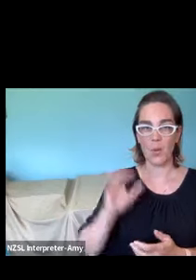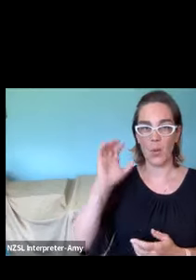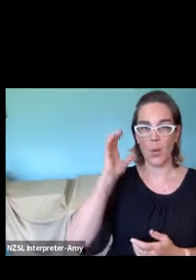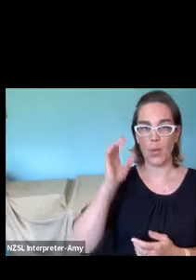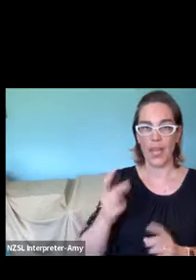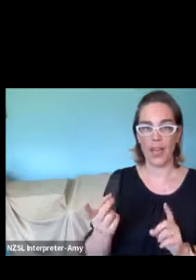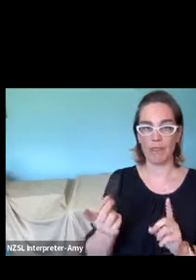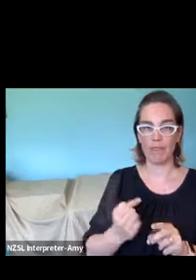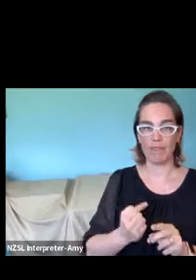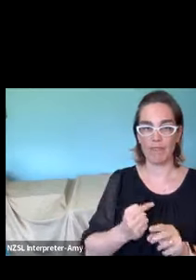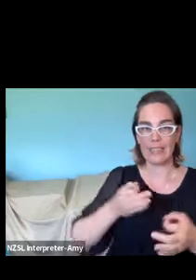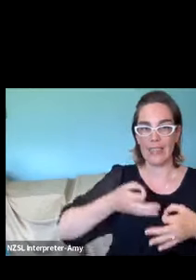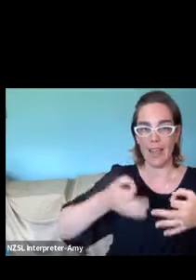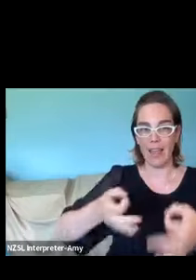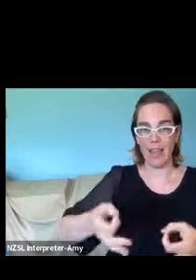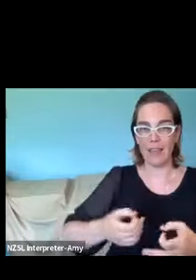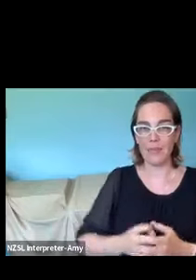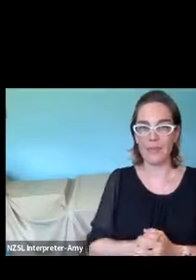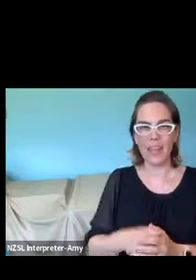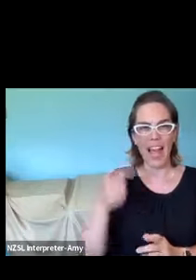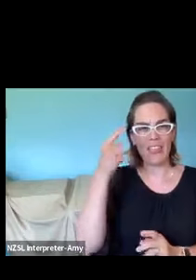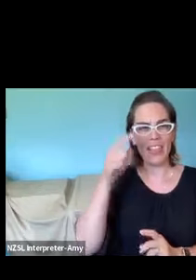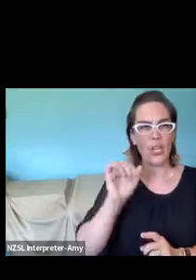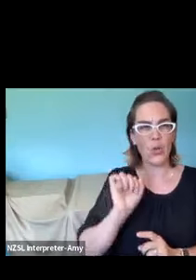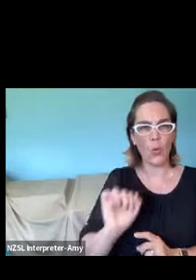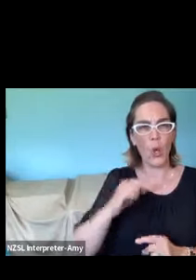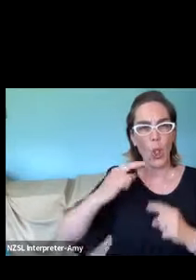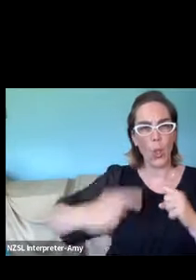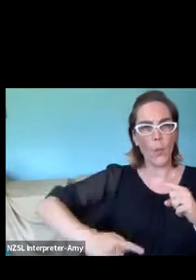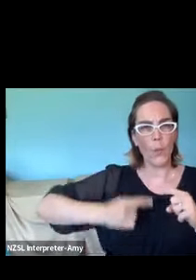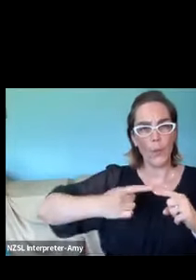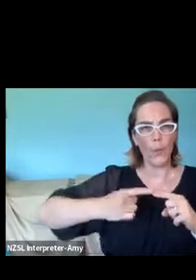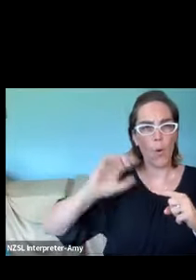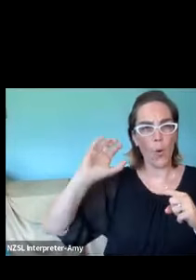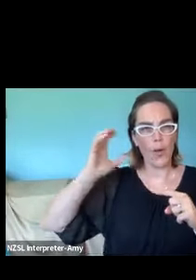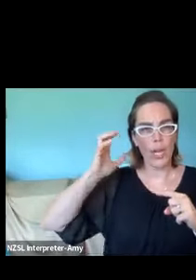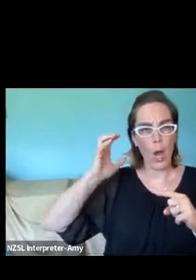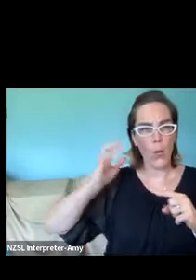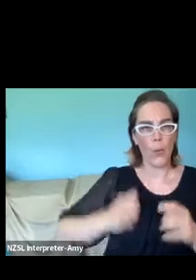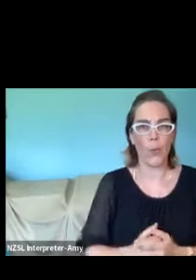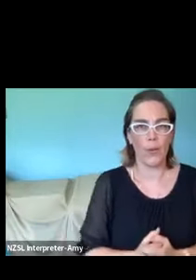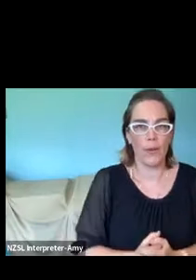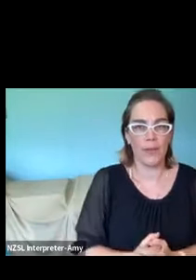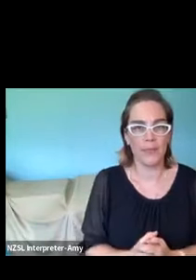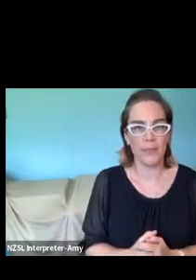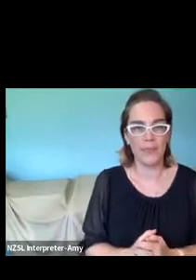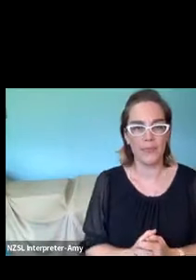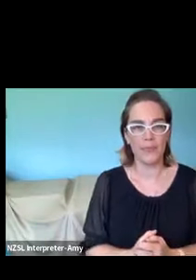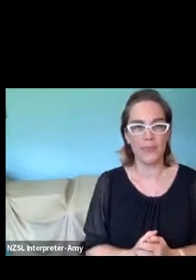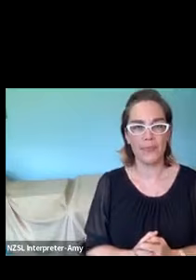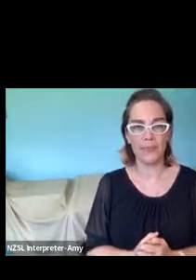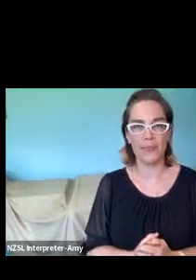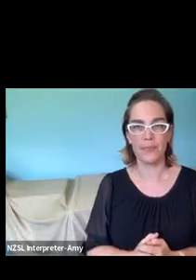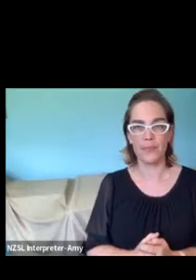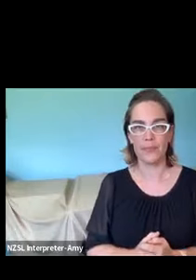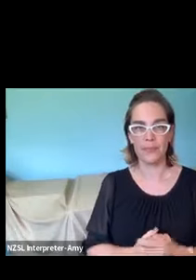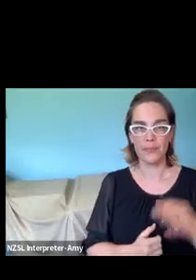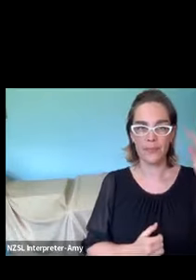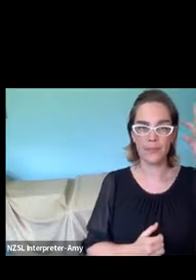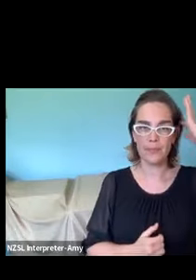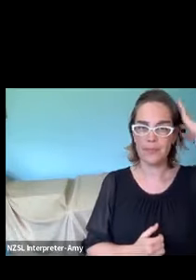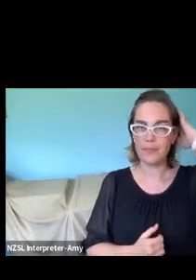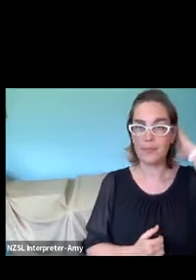hello. Natasha, I think you're looping. Your submission. Do you require a